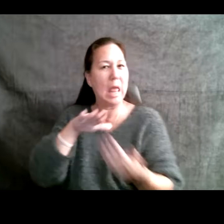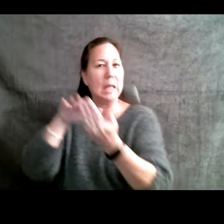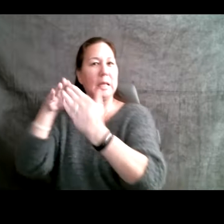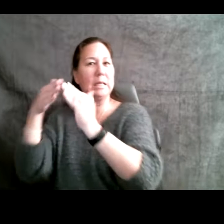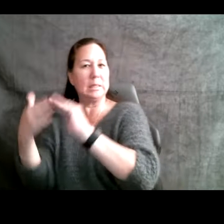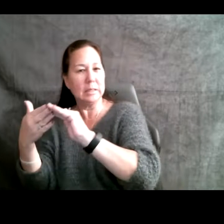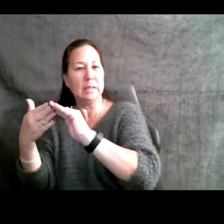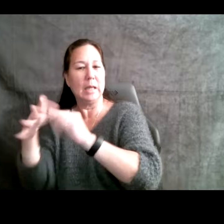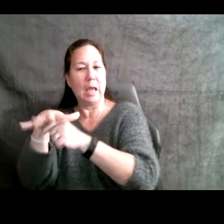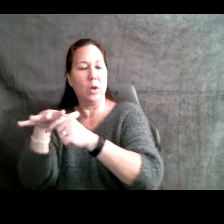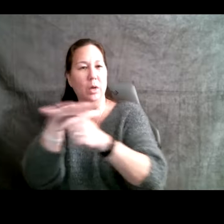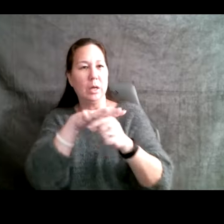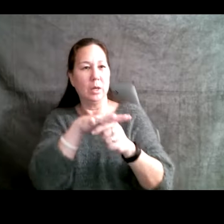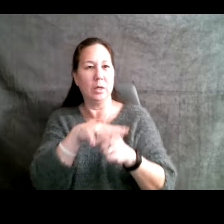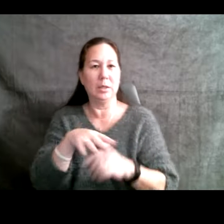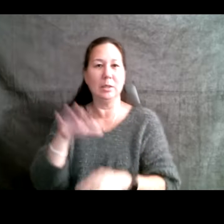Rishi, this is Marcos.